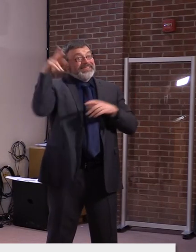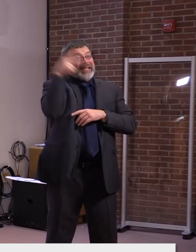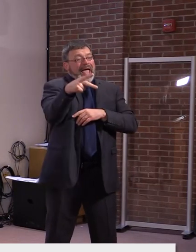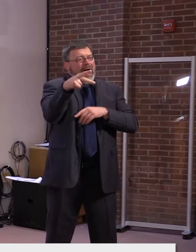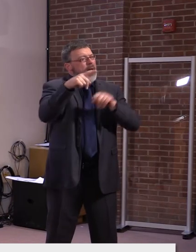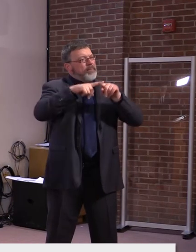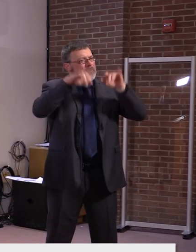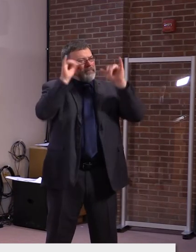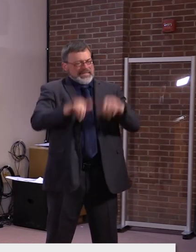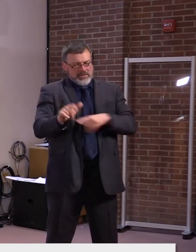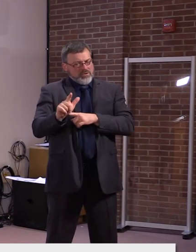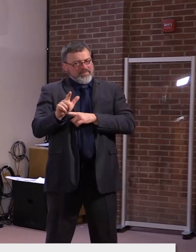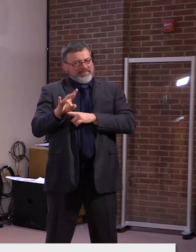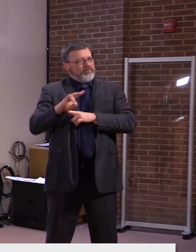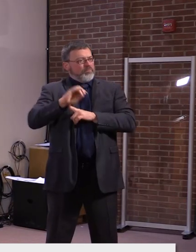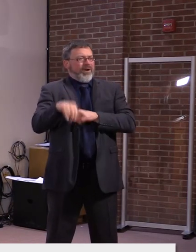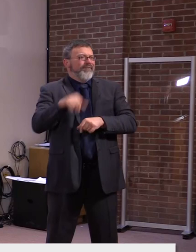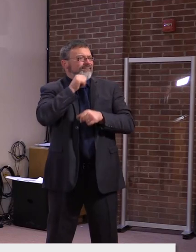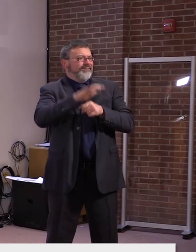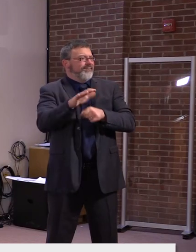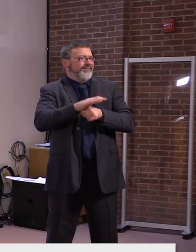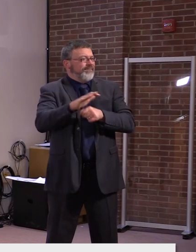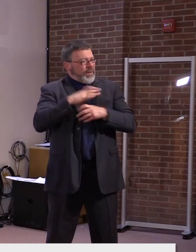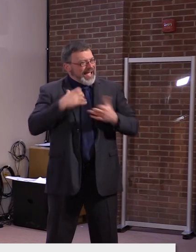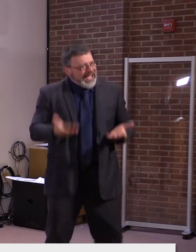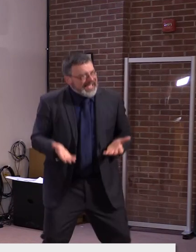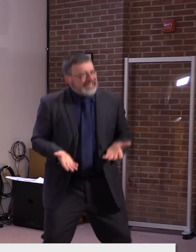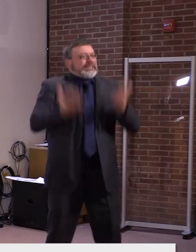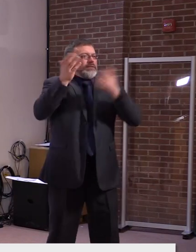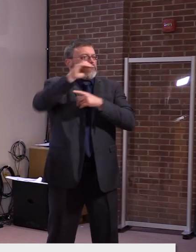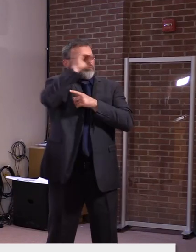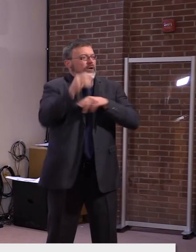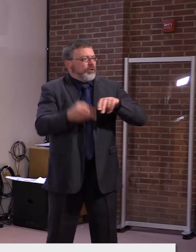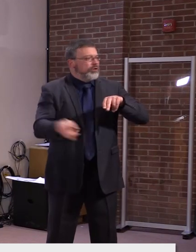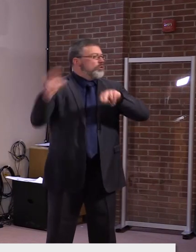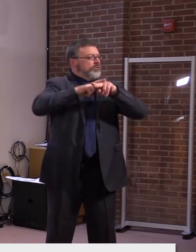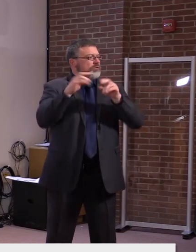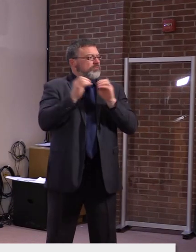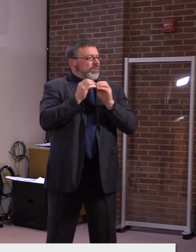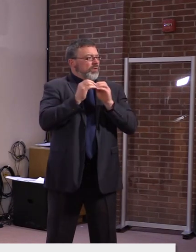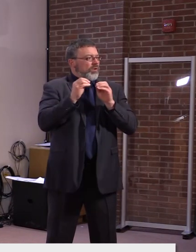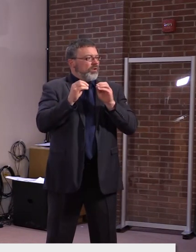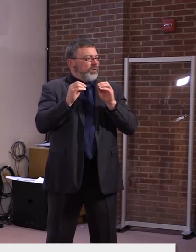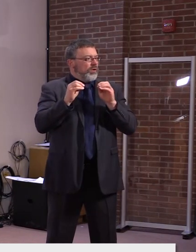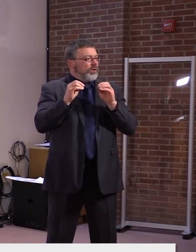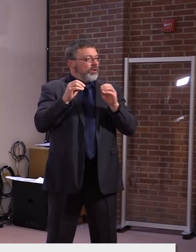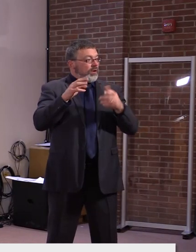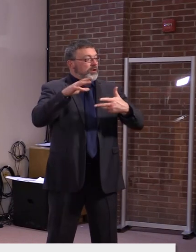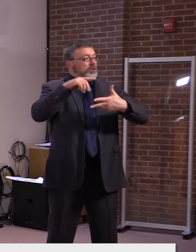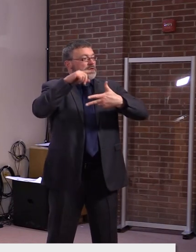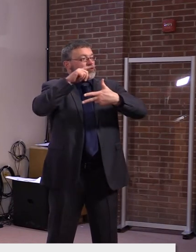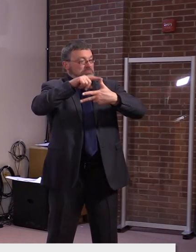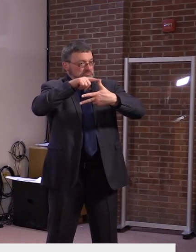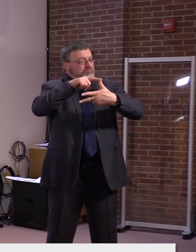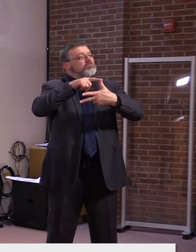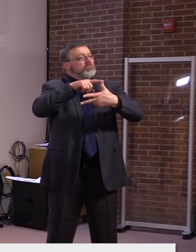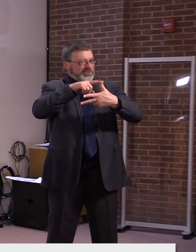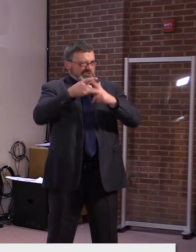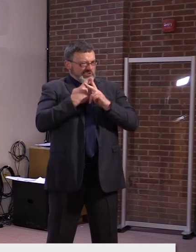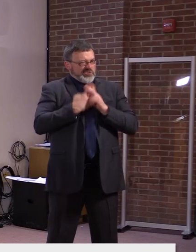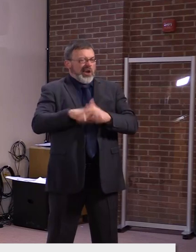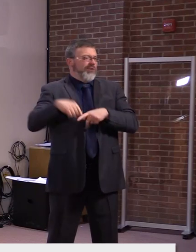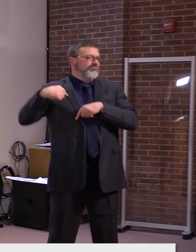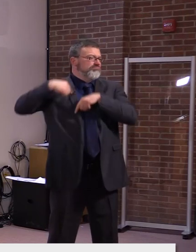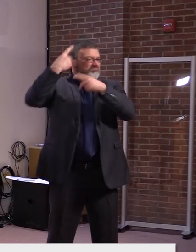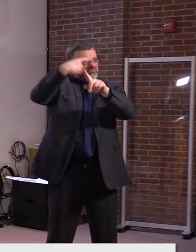fully vaccinated over 65. Now, of course, this is picking up mostly Pfizer, Moderna and Johnson & Johnson just came online, but there is a great